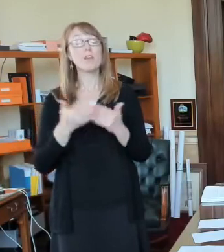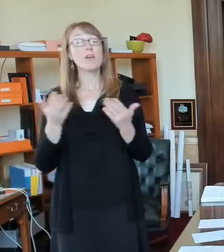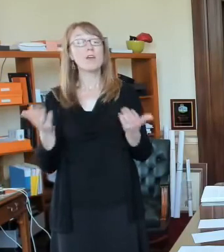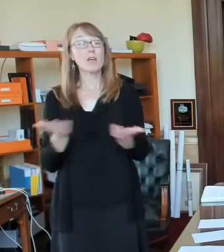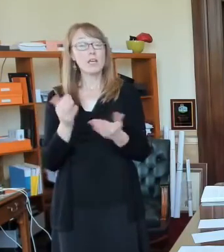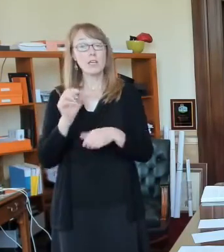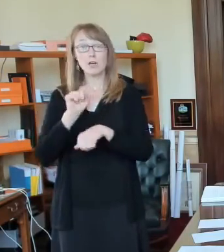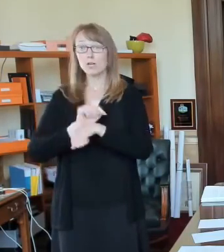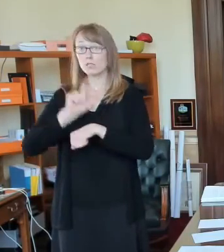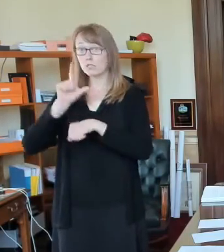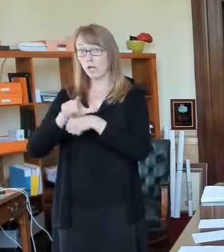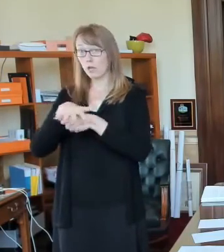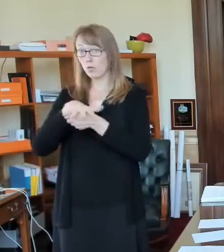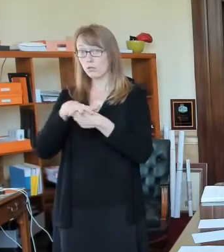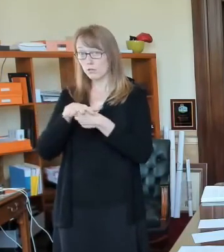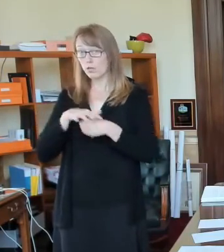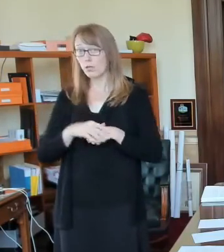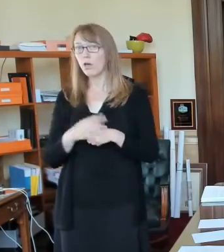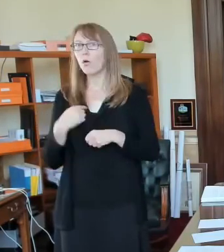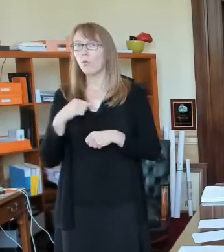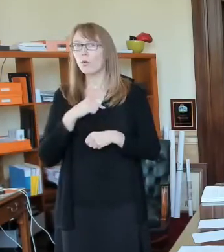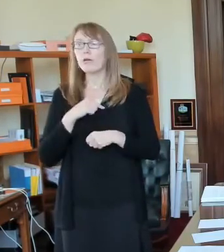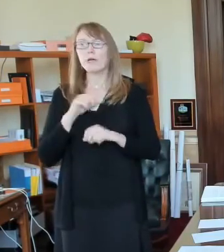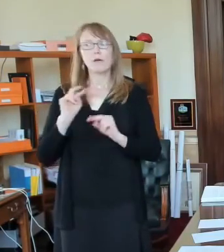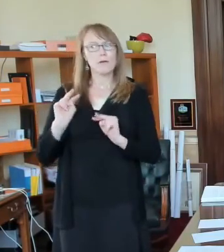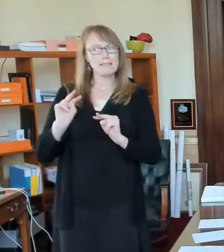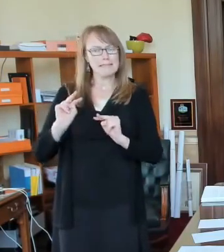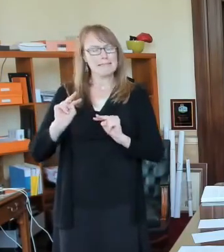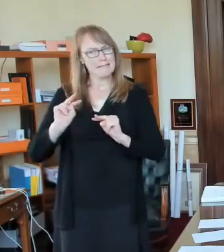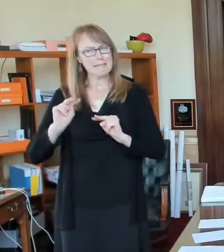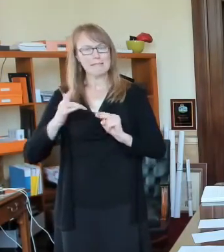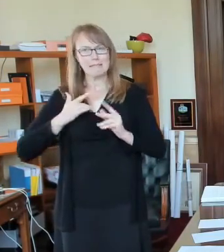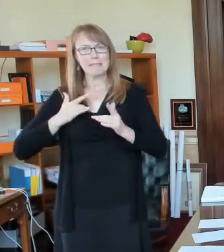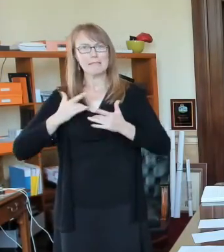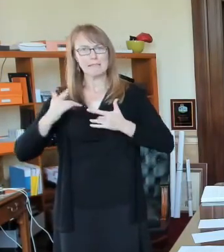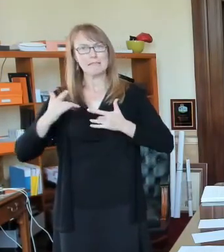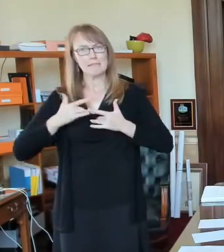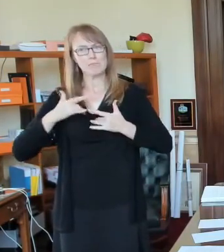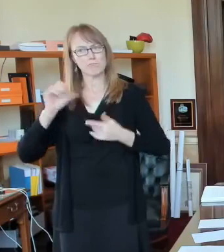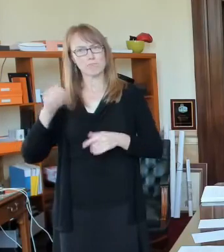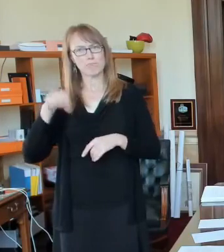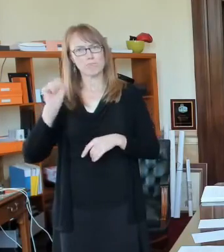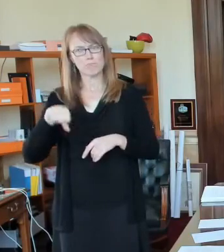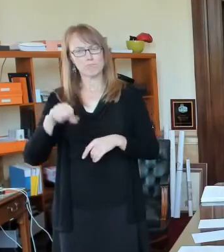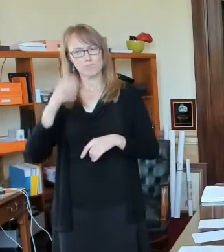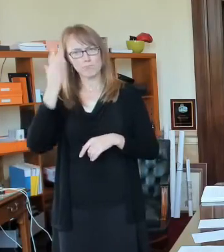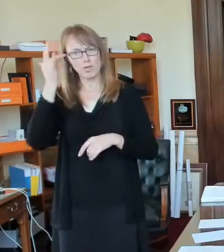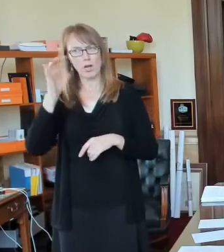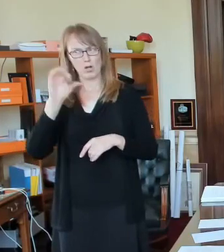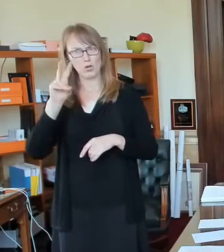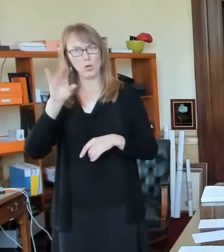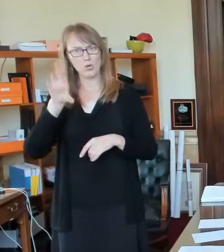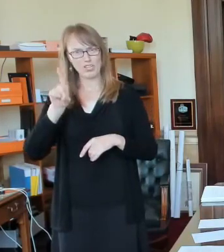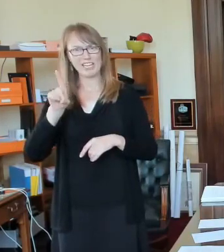we're still very concerned about COVID because COVID is still very present with